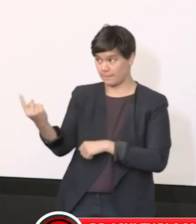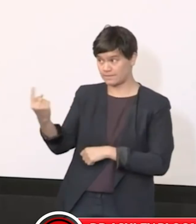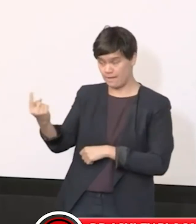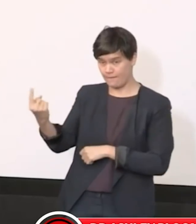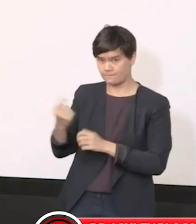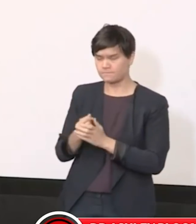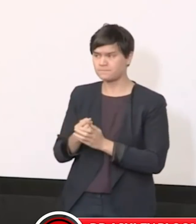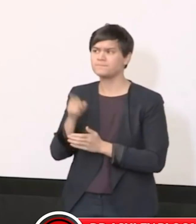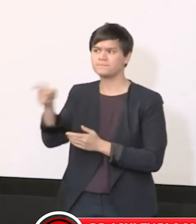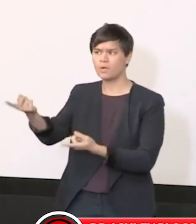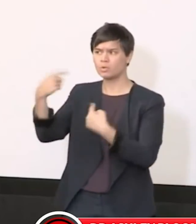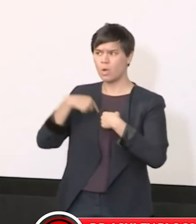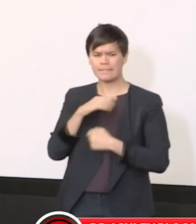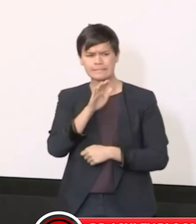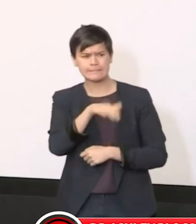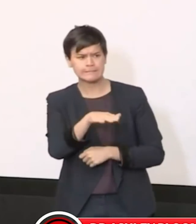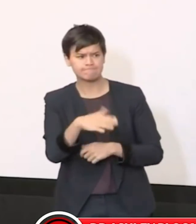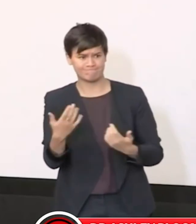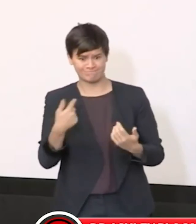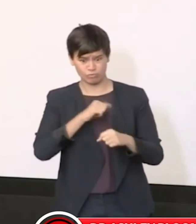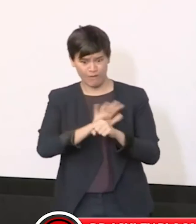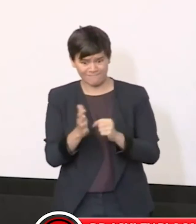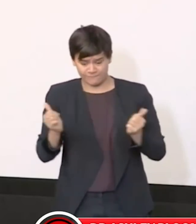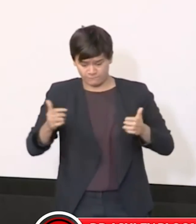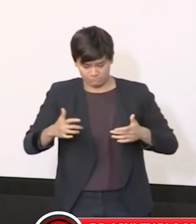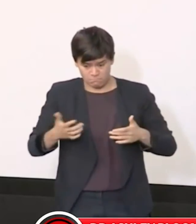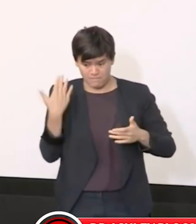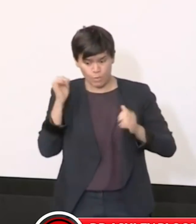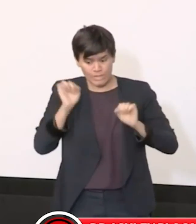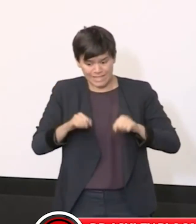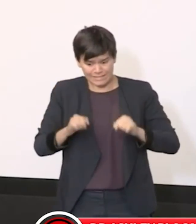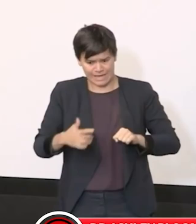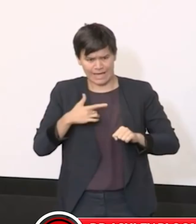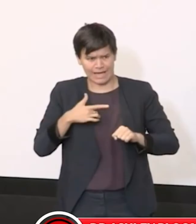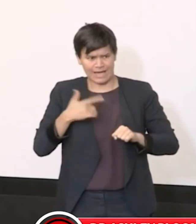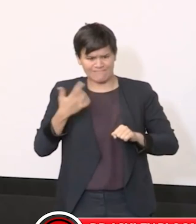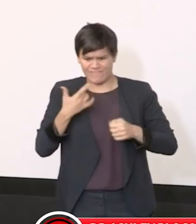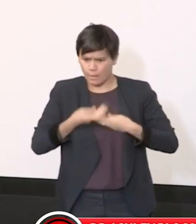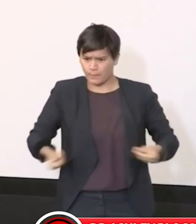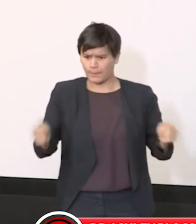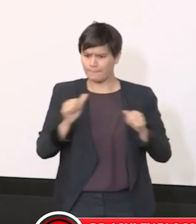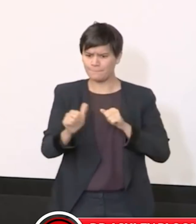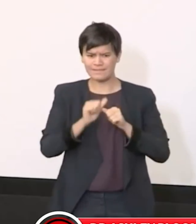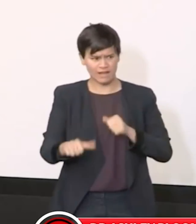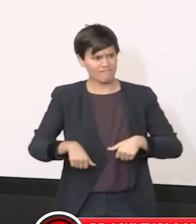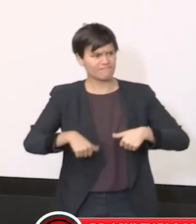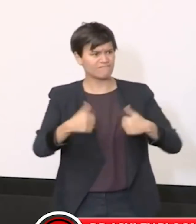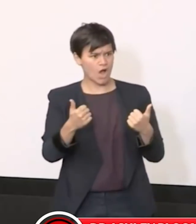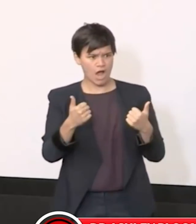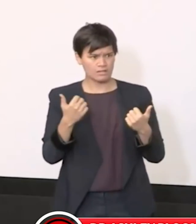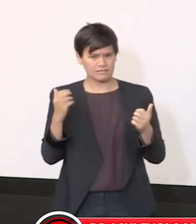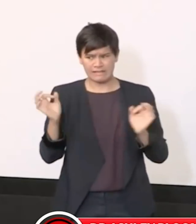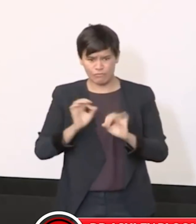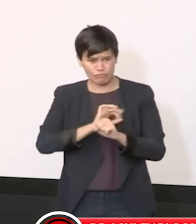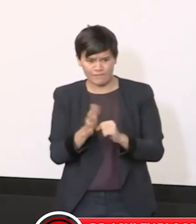recovered, they are sort of having trouble being accepted as if they are recovered and no longer infectious. And I just want to reiterate that if people are